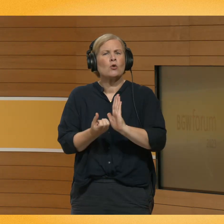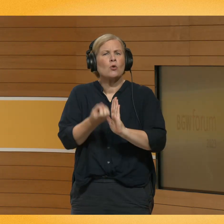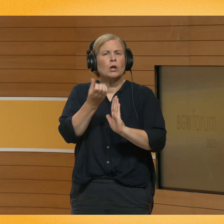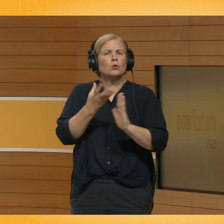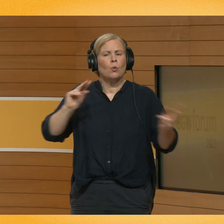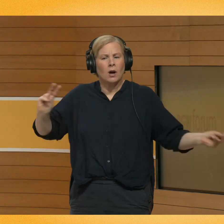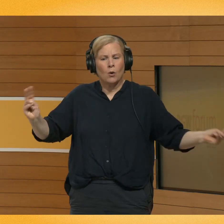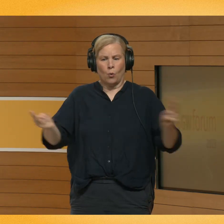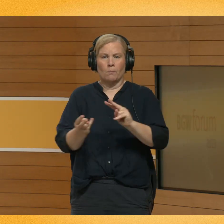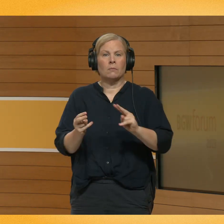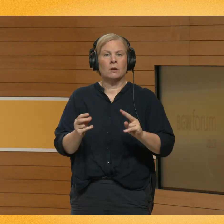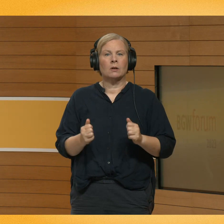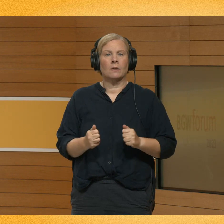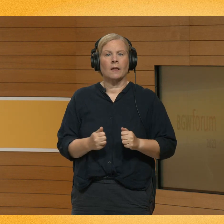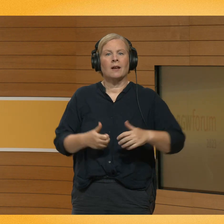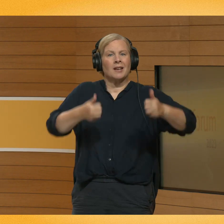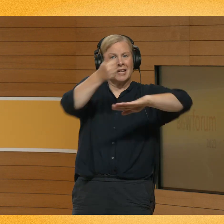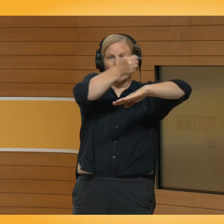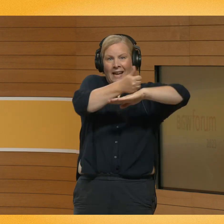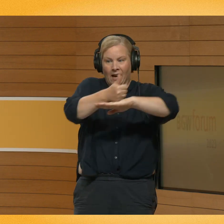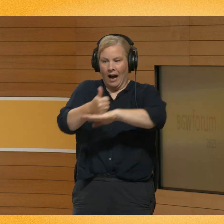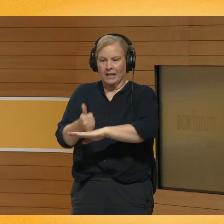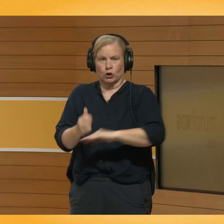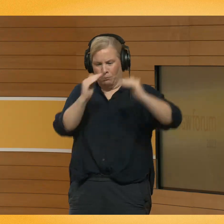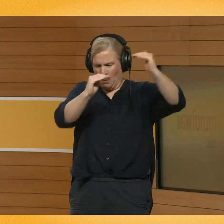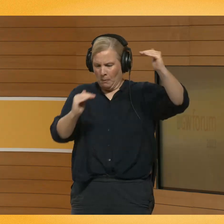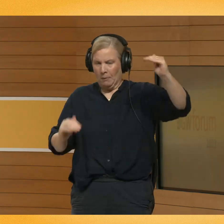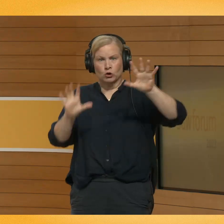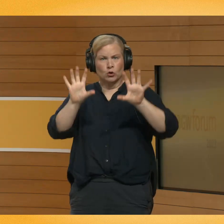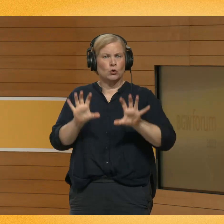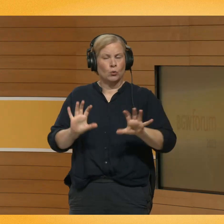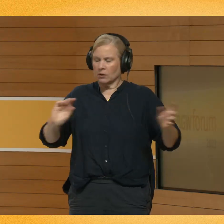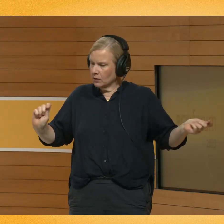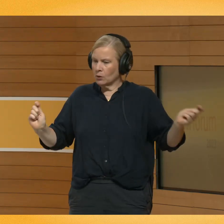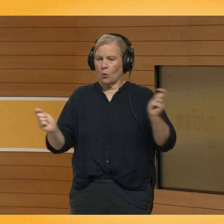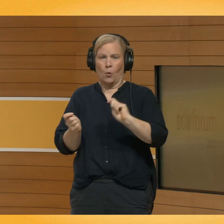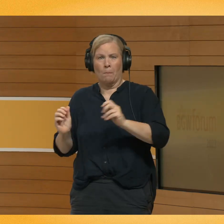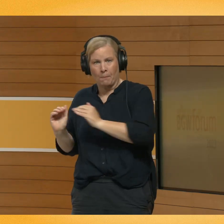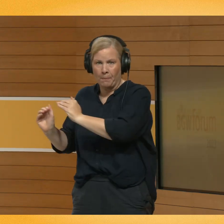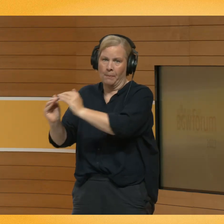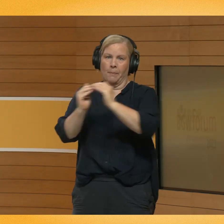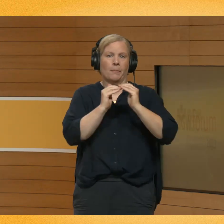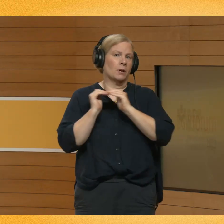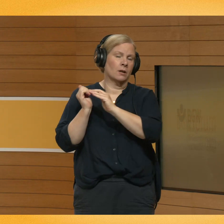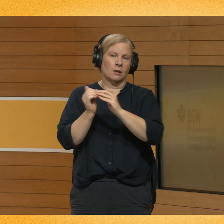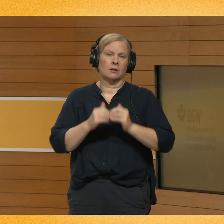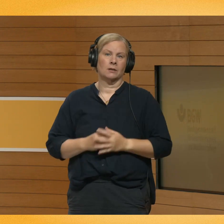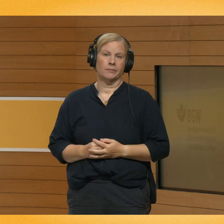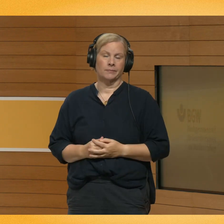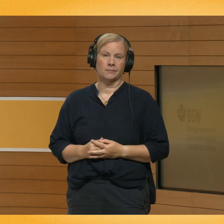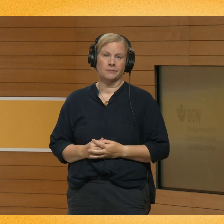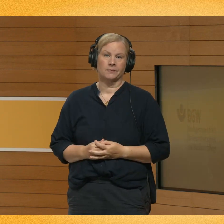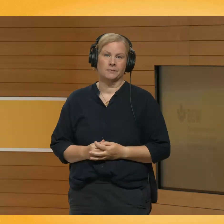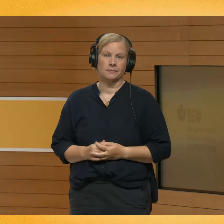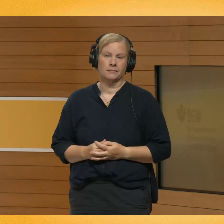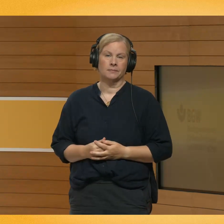councils now, our nursing councils are giving the voice to the staff on the ground, and it's proven